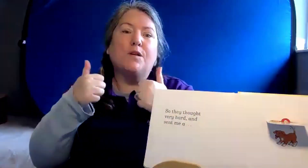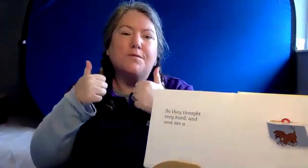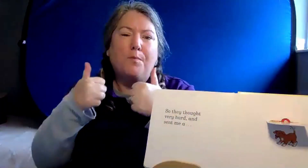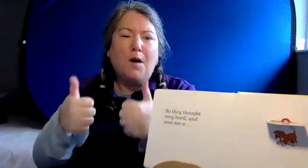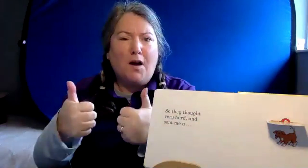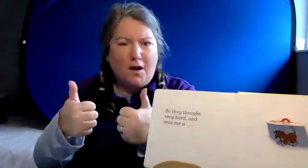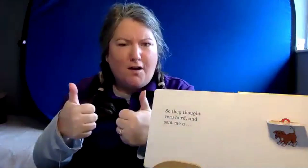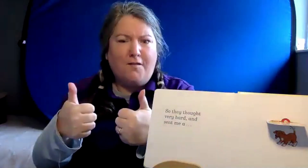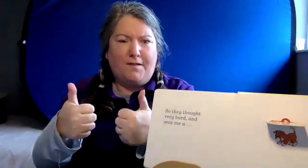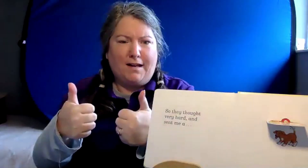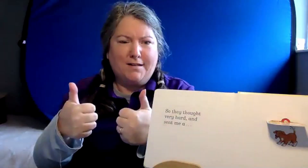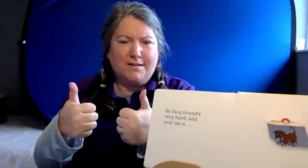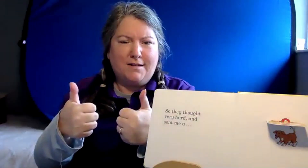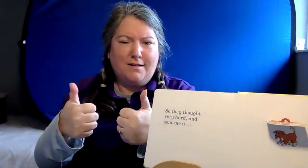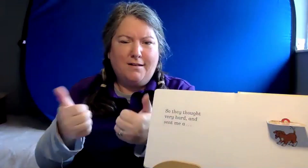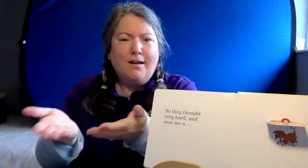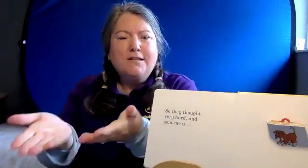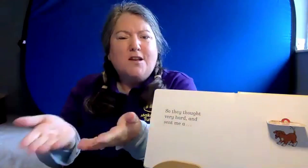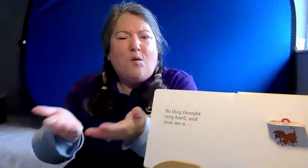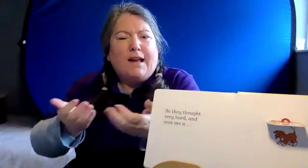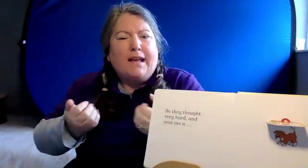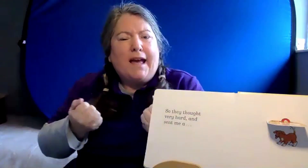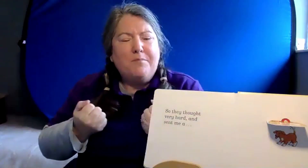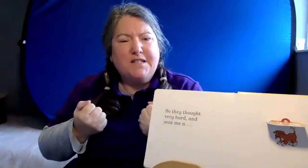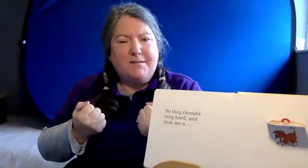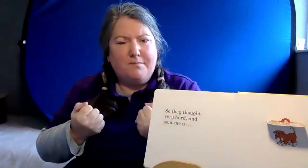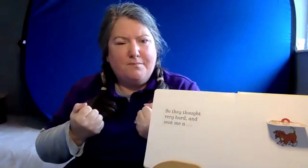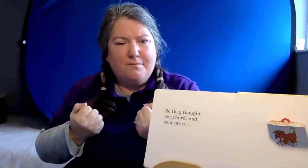was perfect, so I kept him.